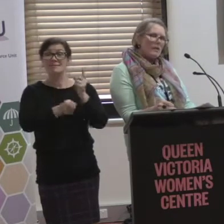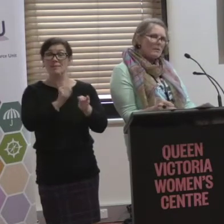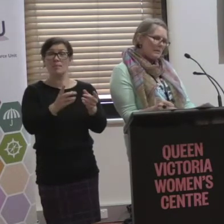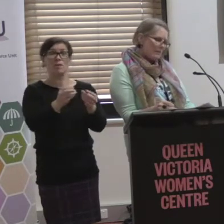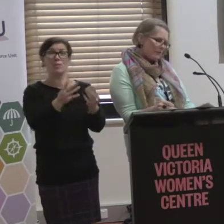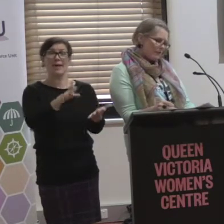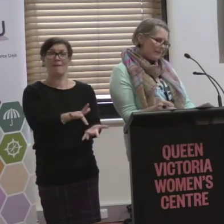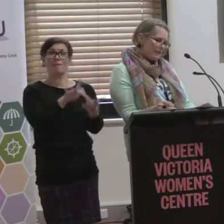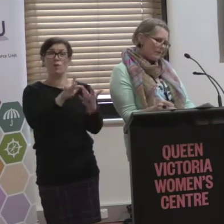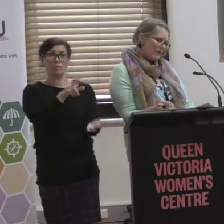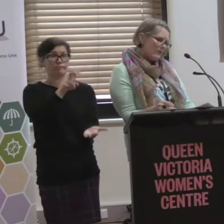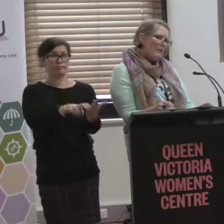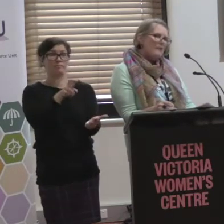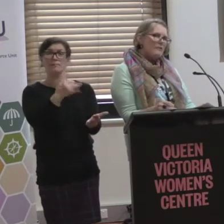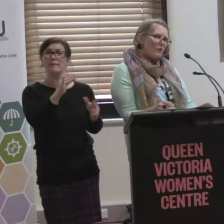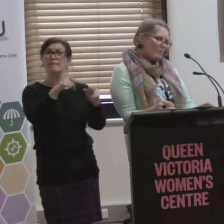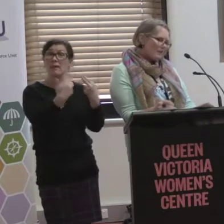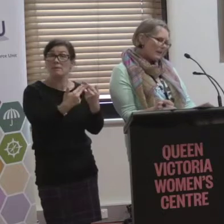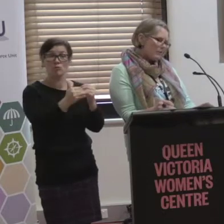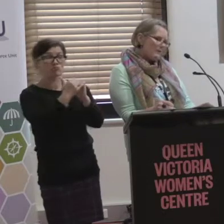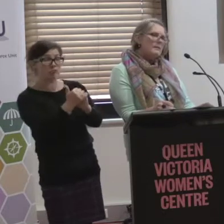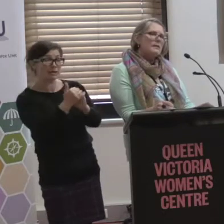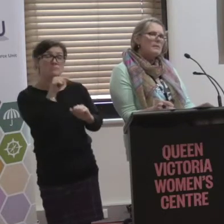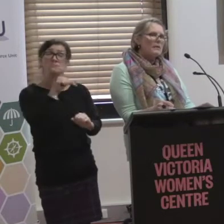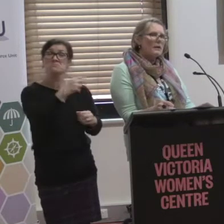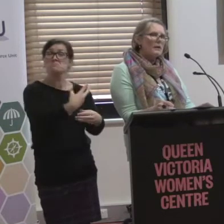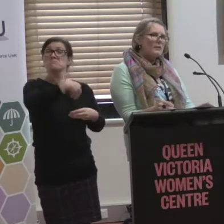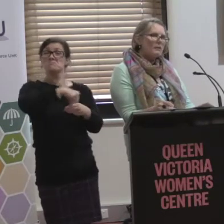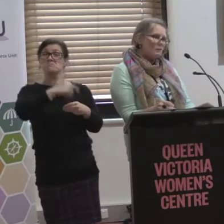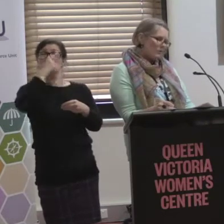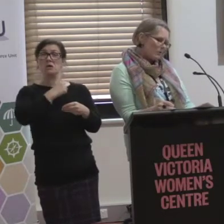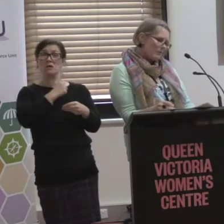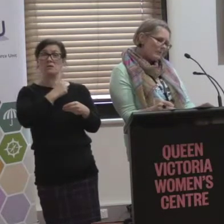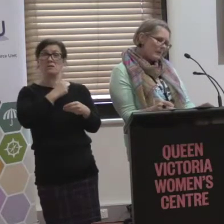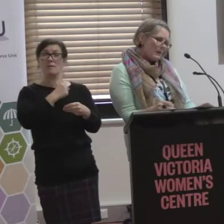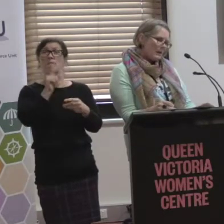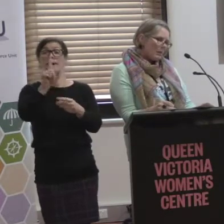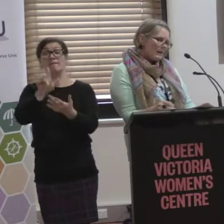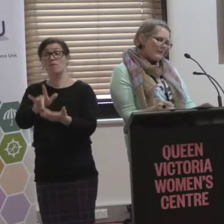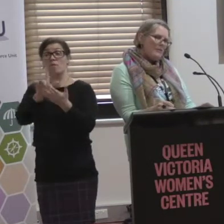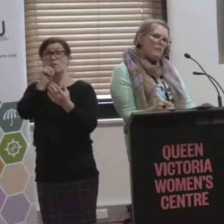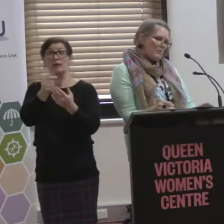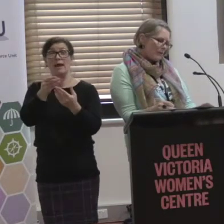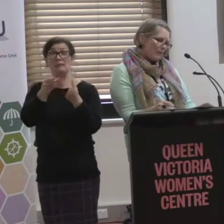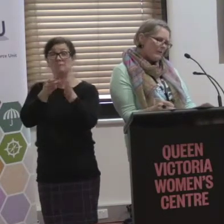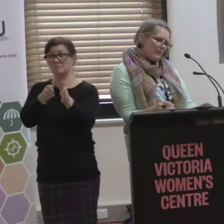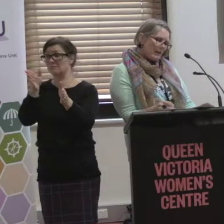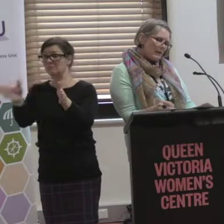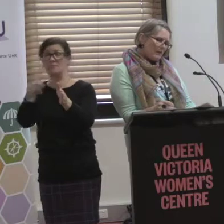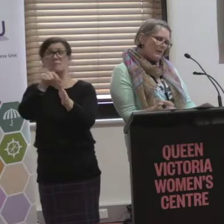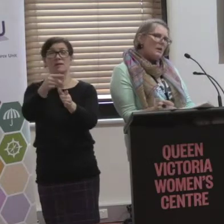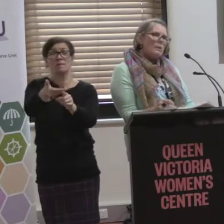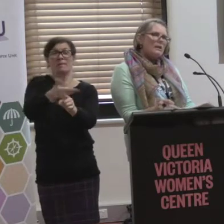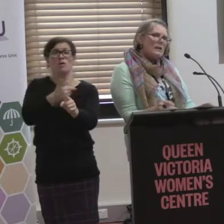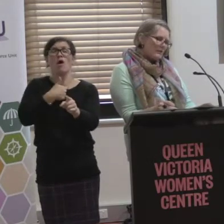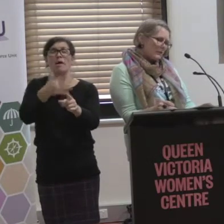having family members or friends involved. The formal arrangements can be divided into 2 groups. One is a formal preemptive